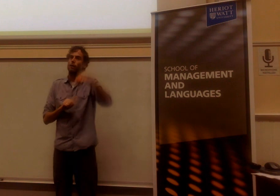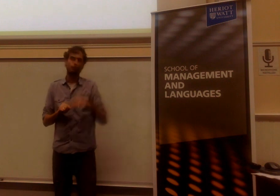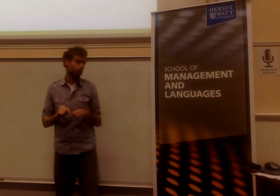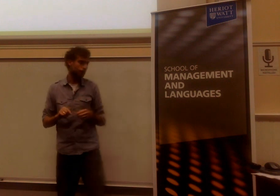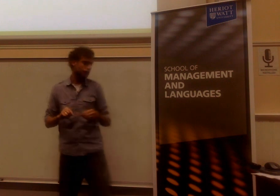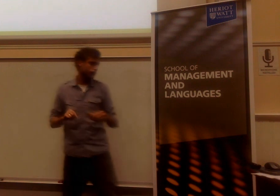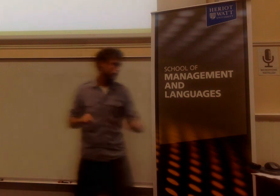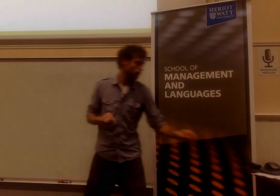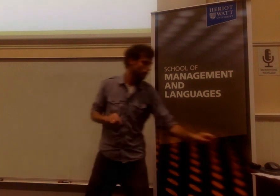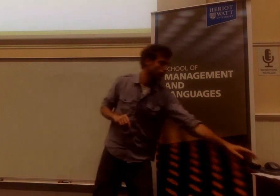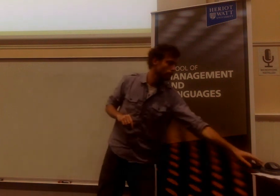based.